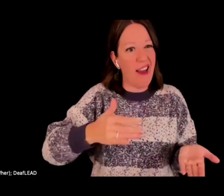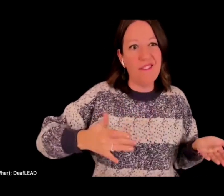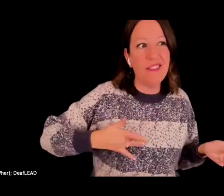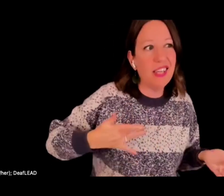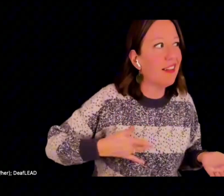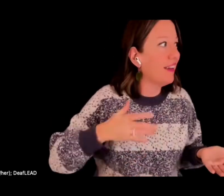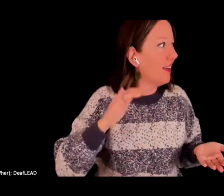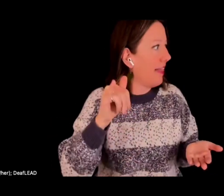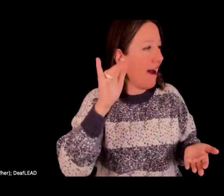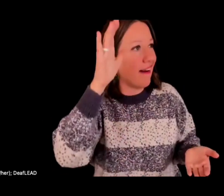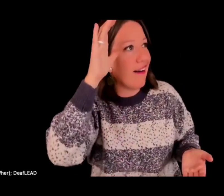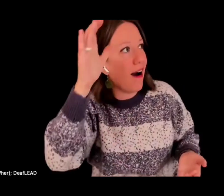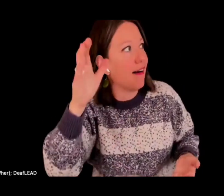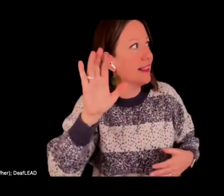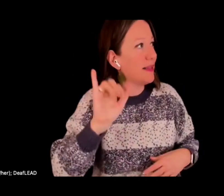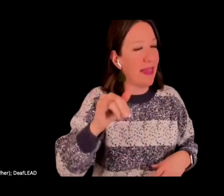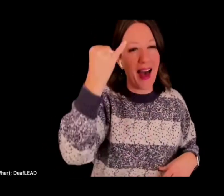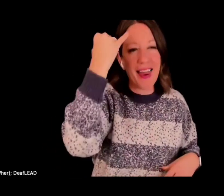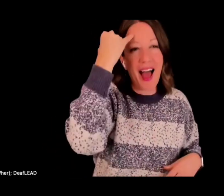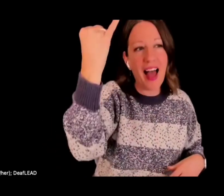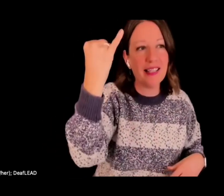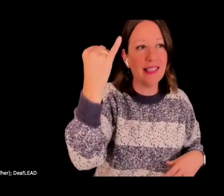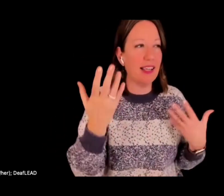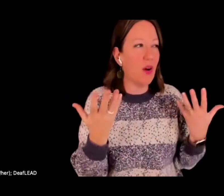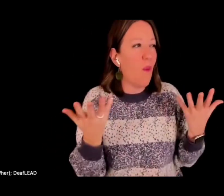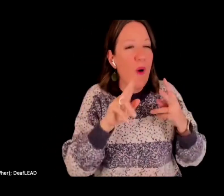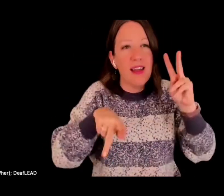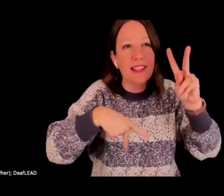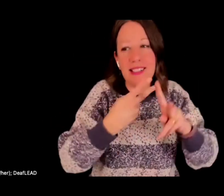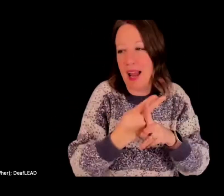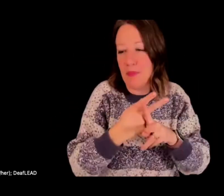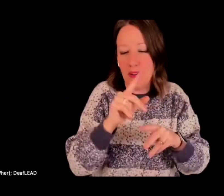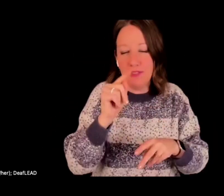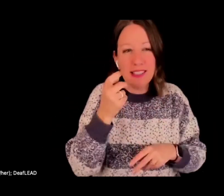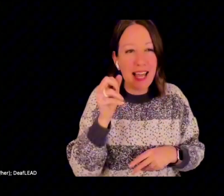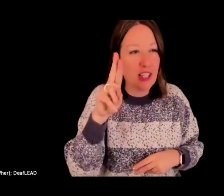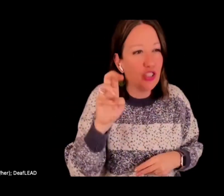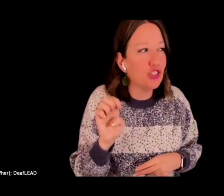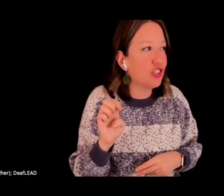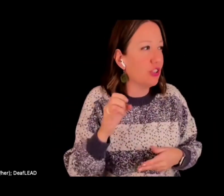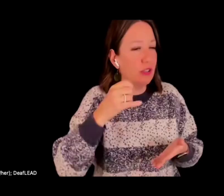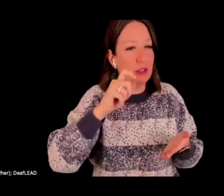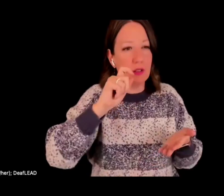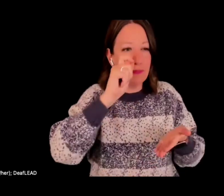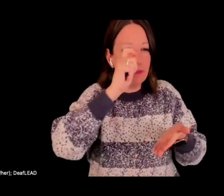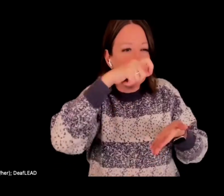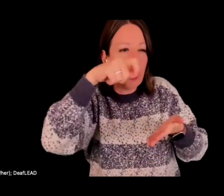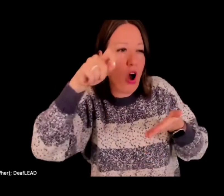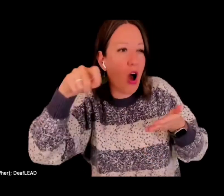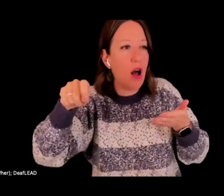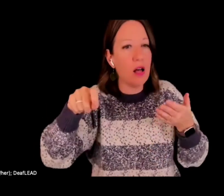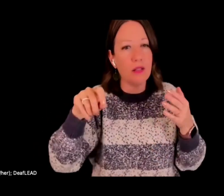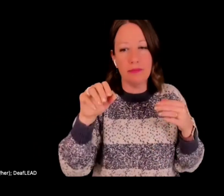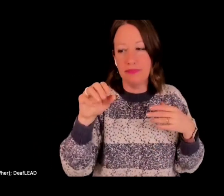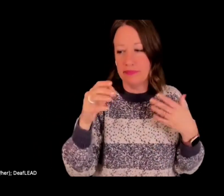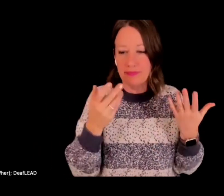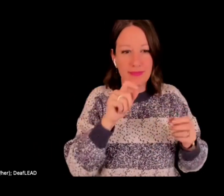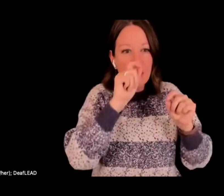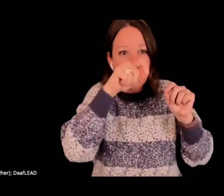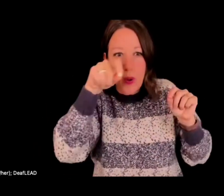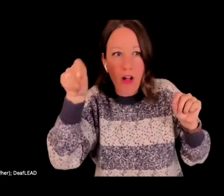So, with the concept of home, if you drew that, what kind of ideas, what kinds